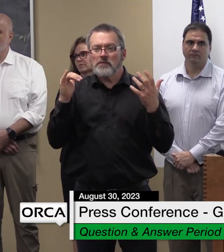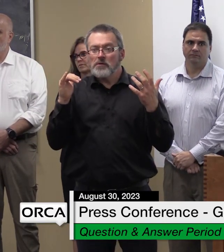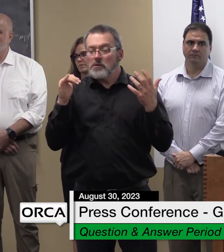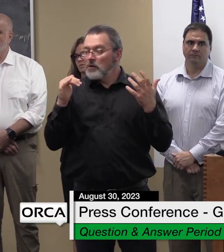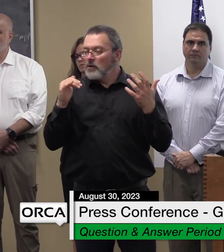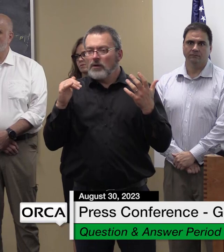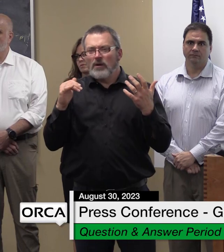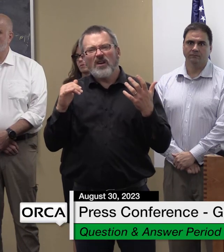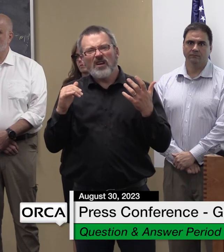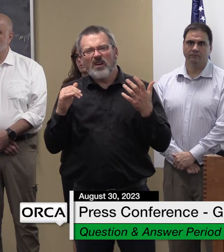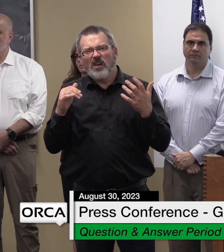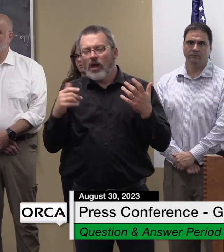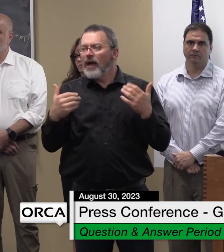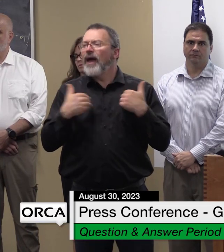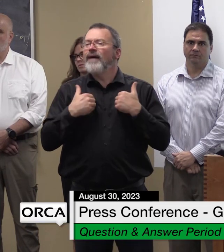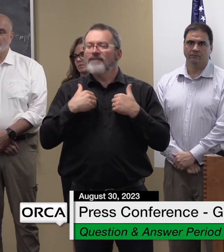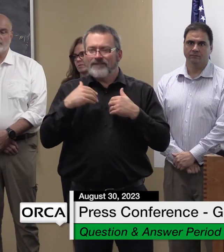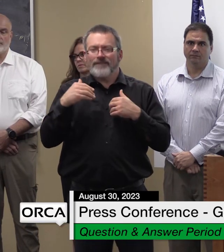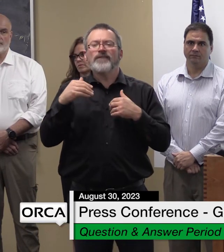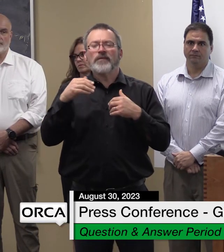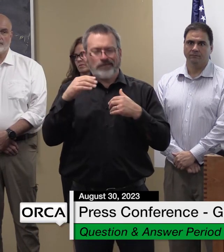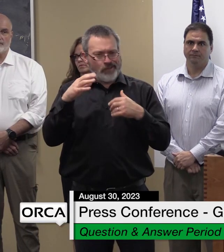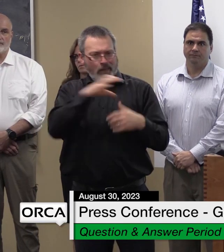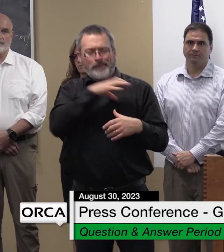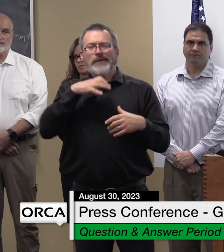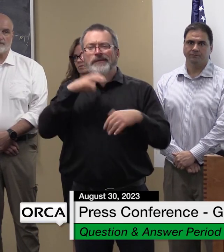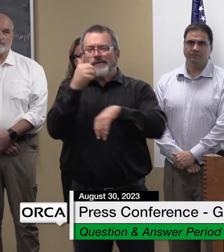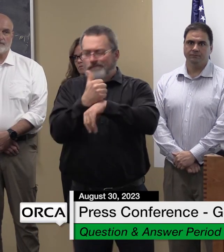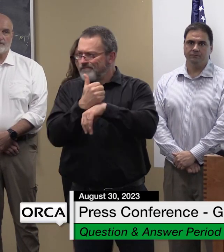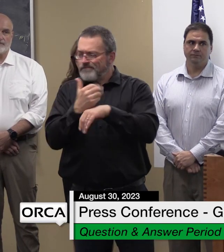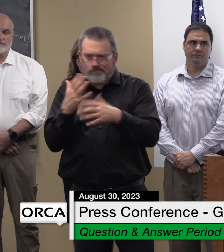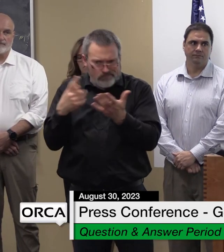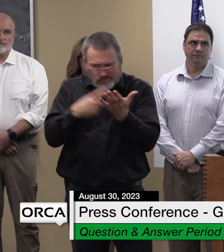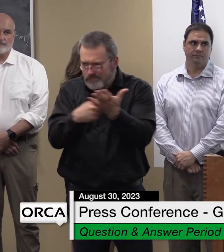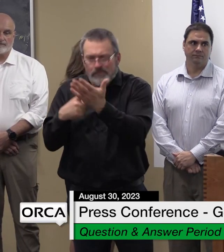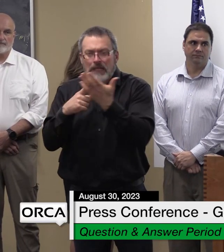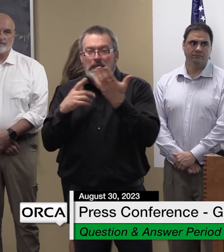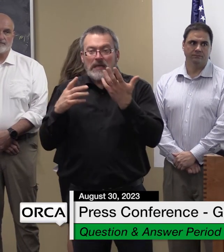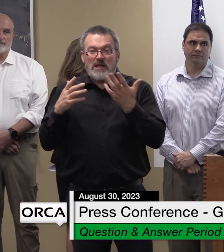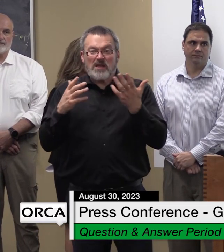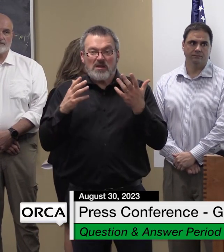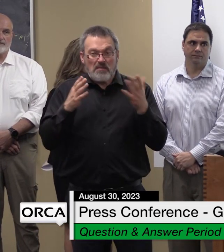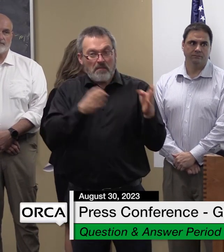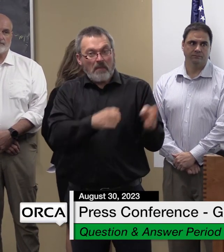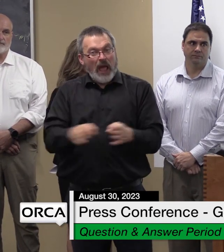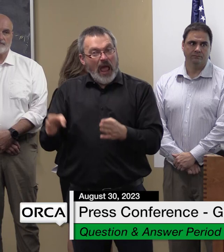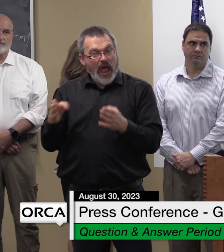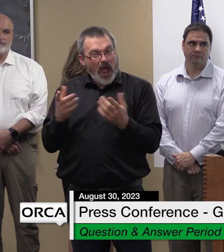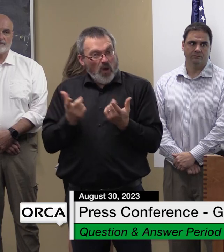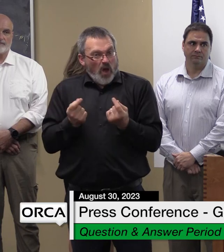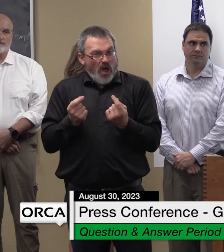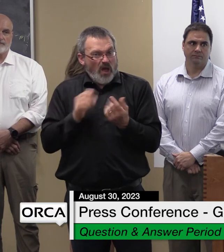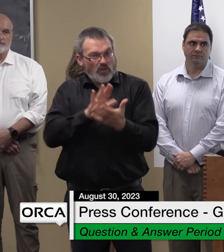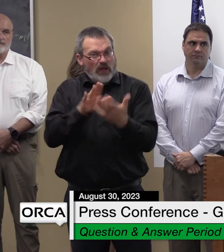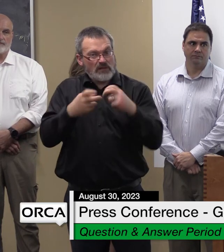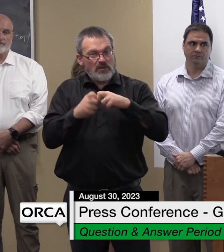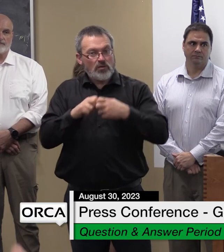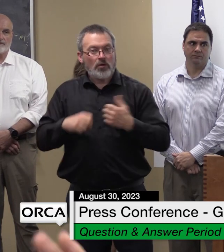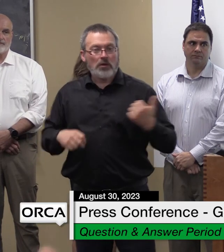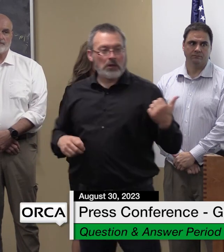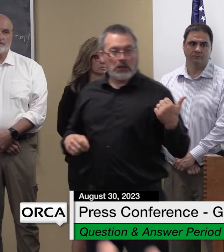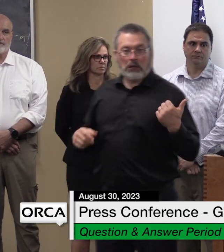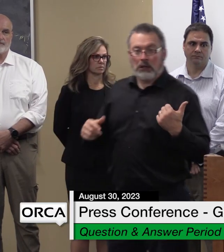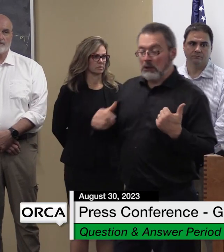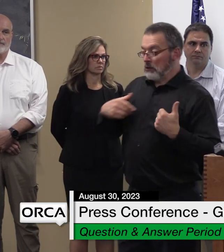to look into some of these questions. Is that on your radar? Do you have any plans to maybe put together some? I haven't contemplated that. We have a lot of